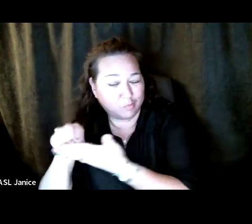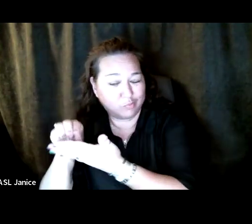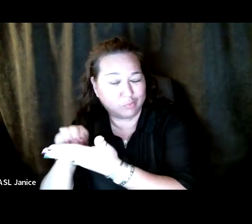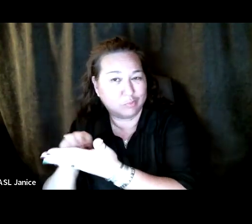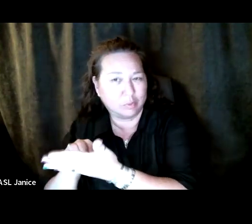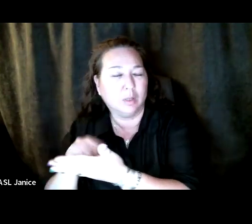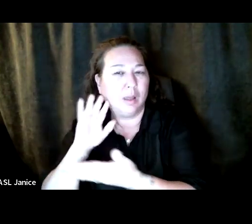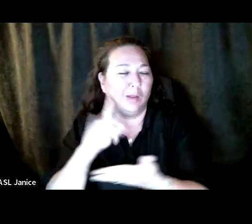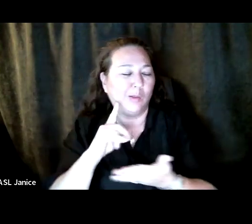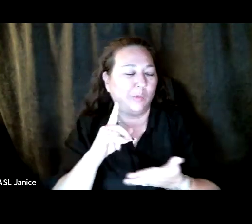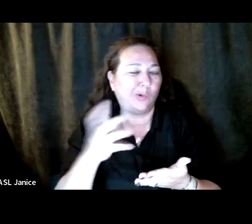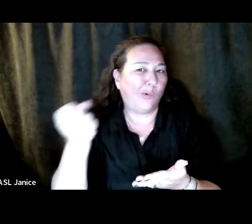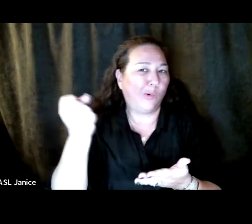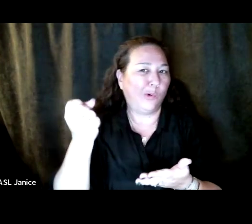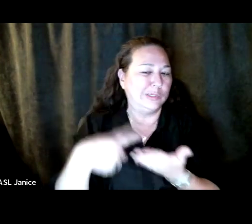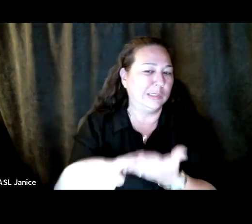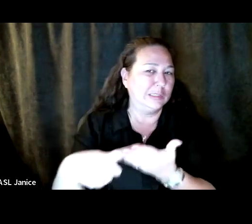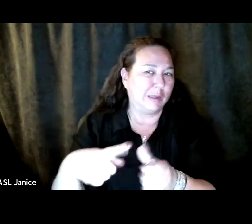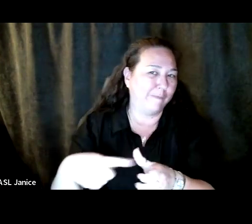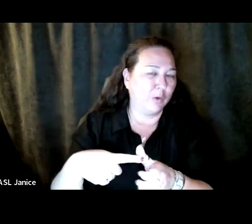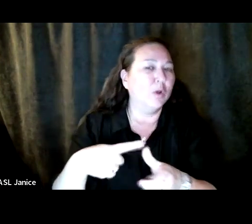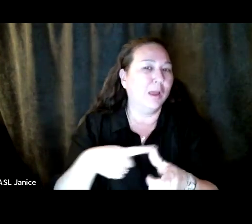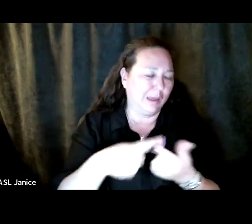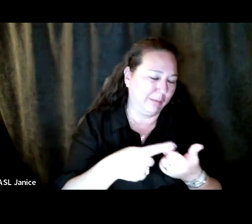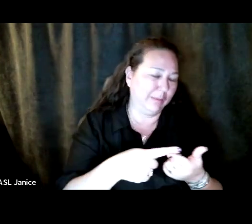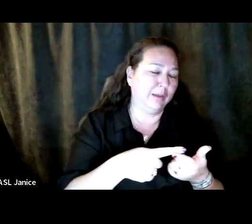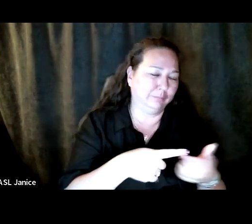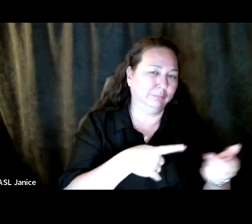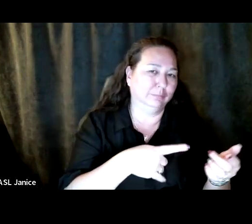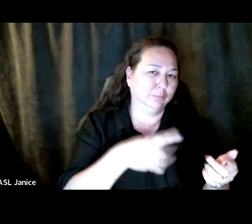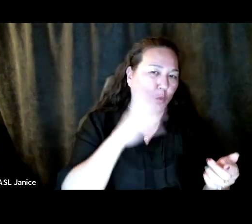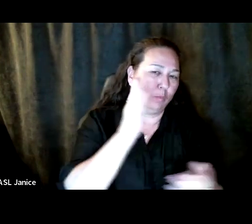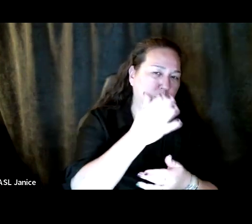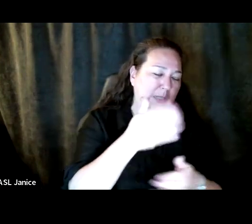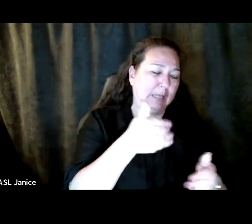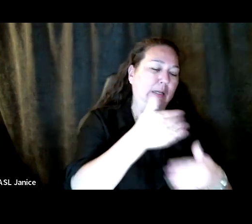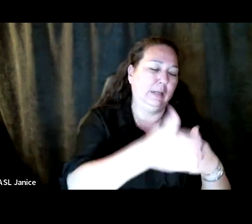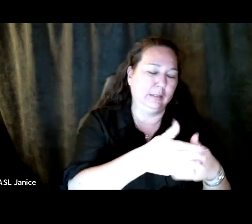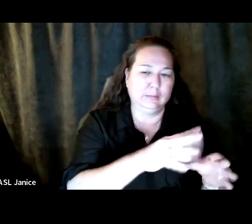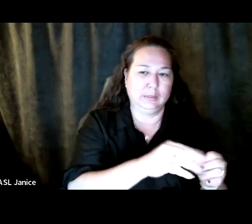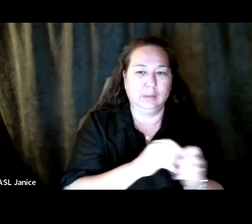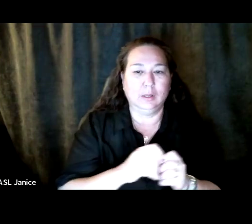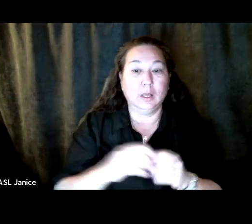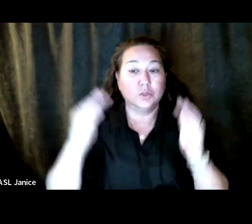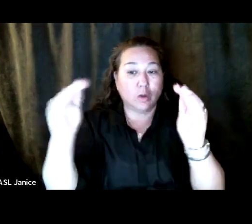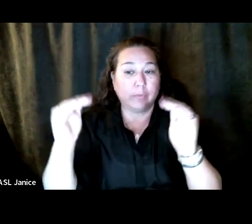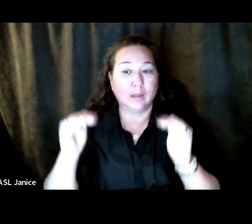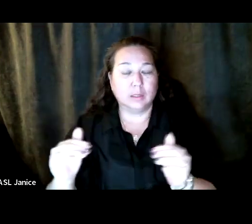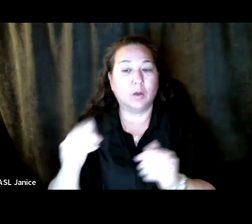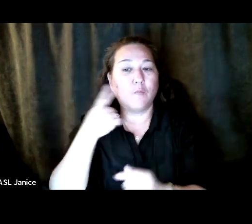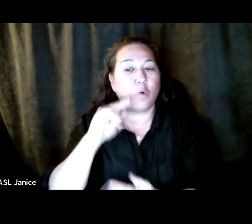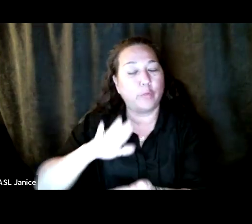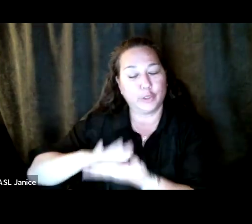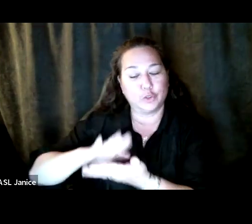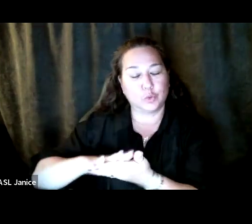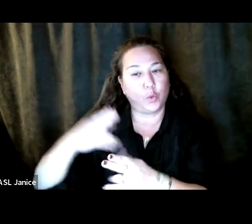our action item, our first action item this evening is the policy revision recommendations for the school